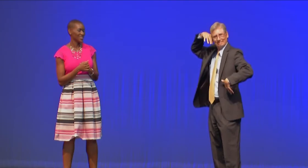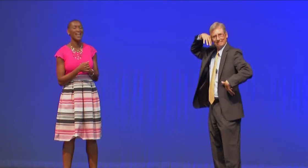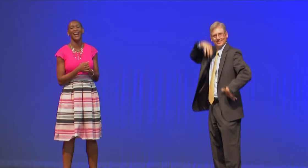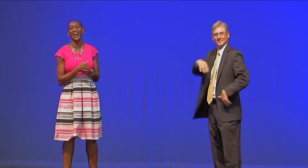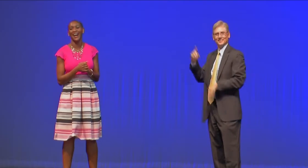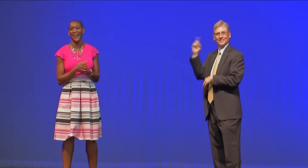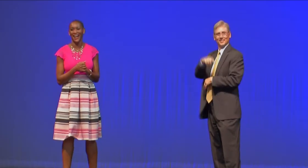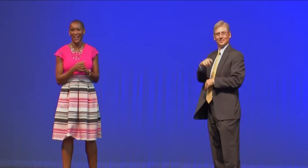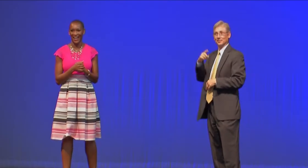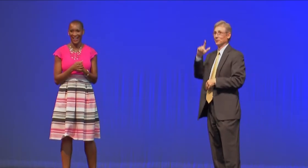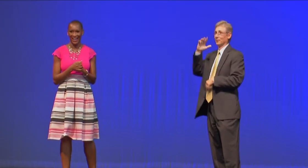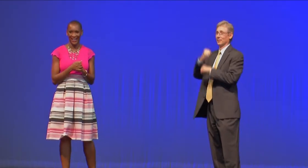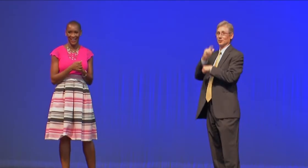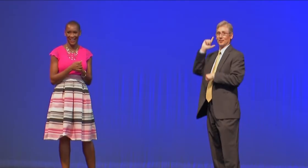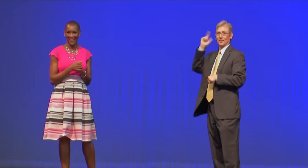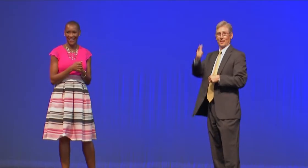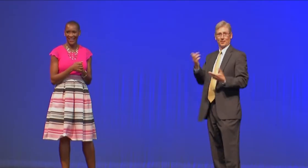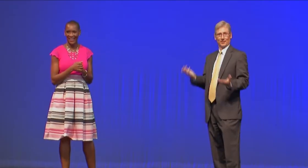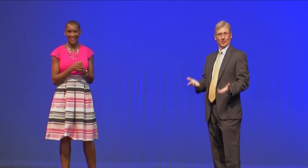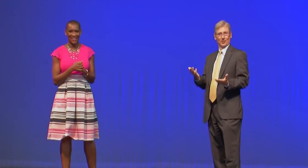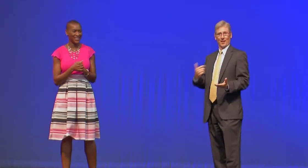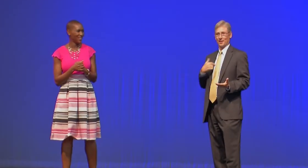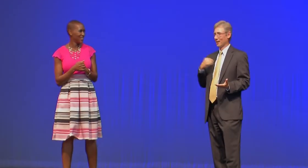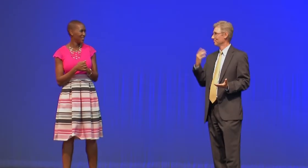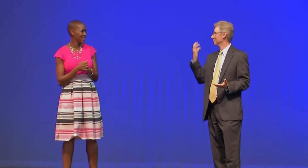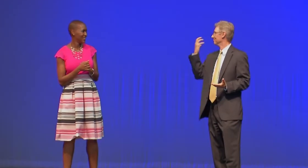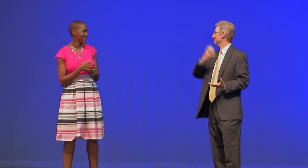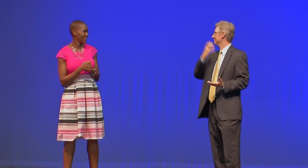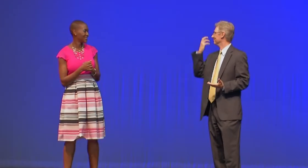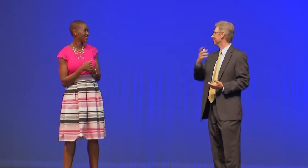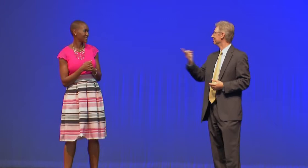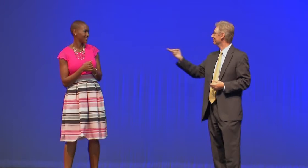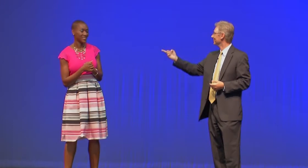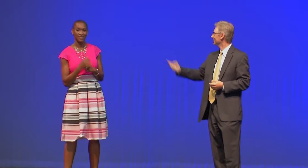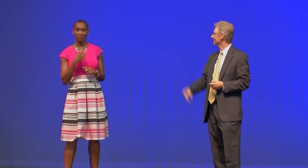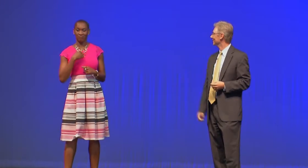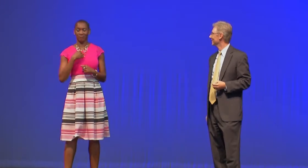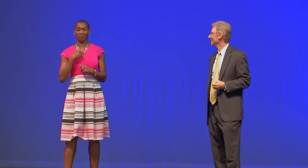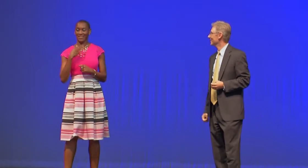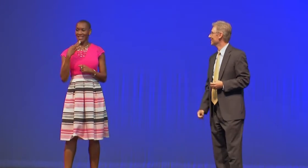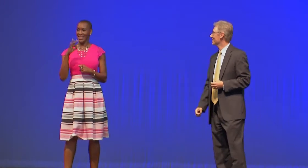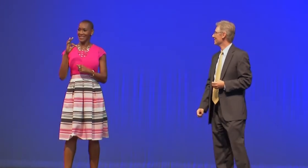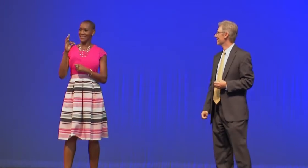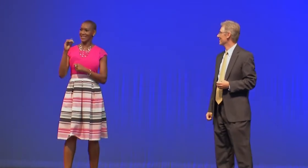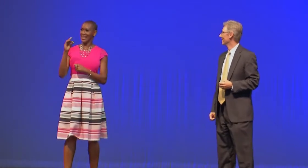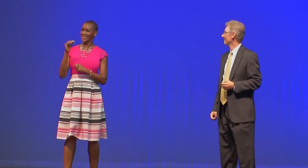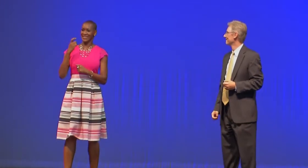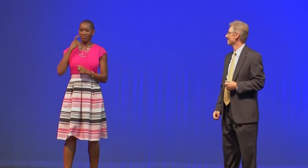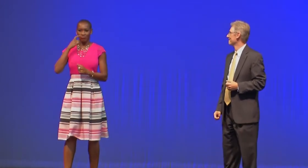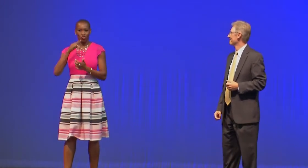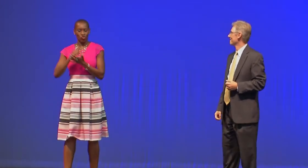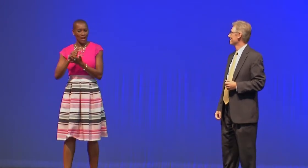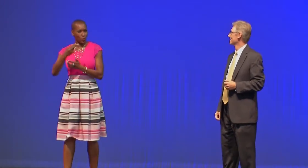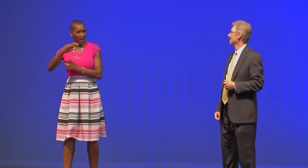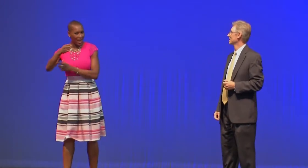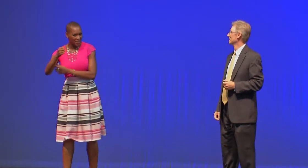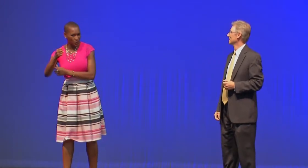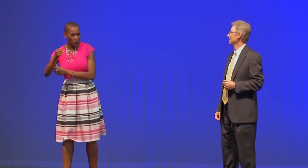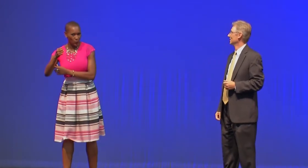Disabilities Act. And it was a hot DC summer day. I'm very happy to be indoors today. I had